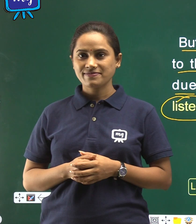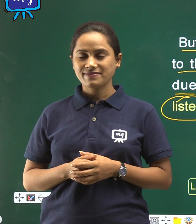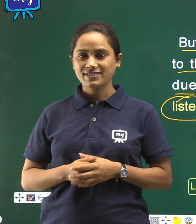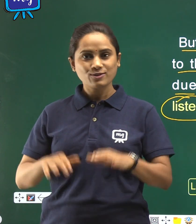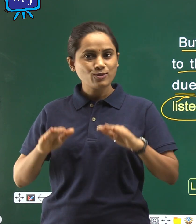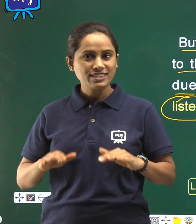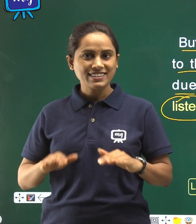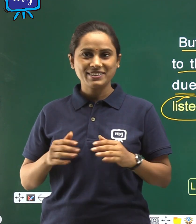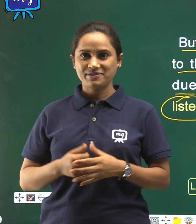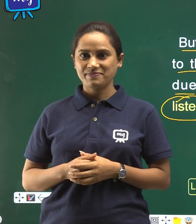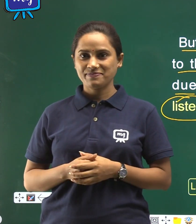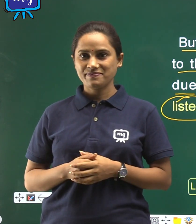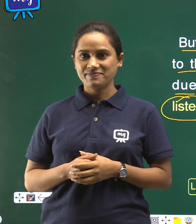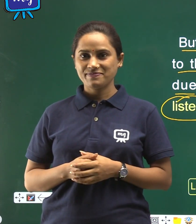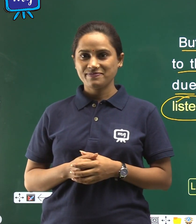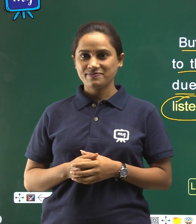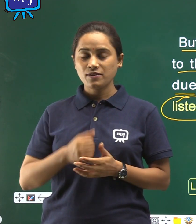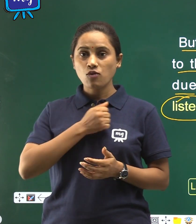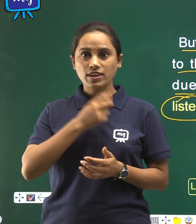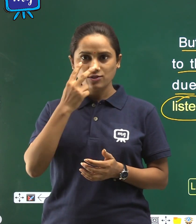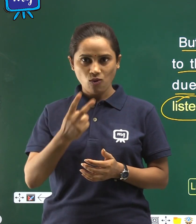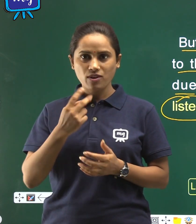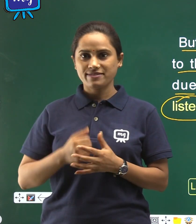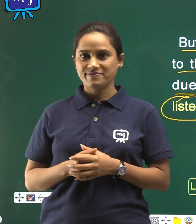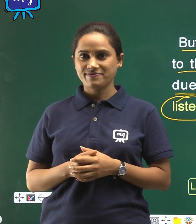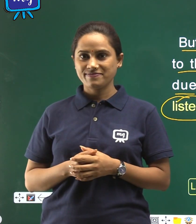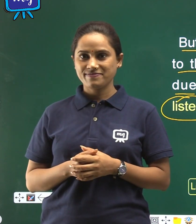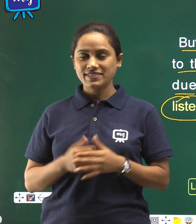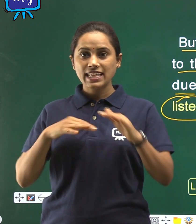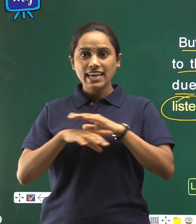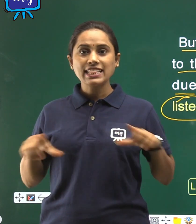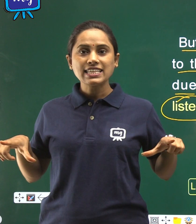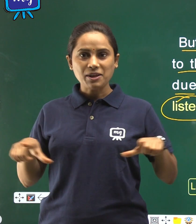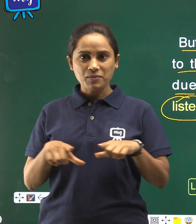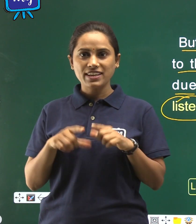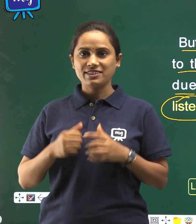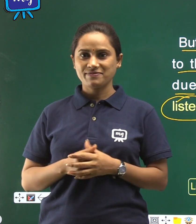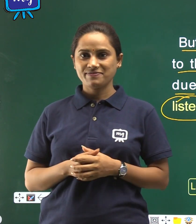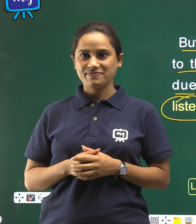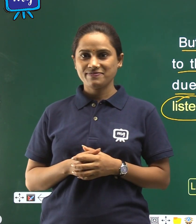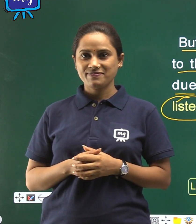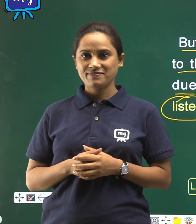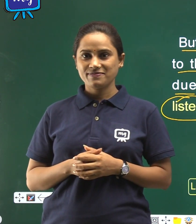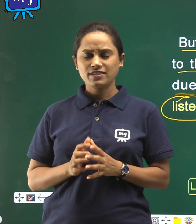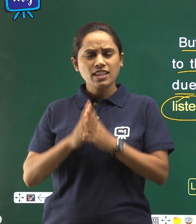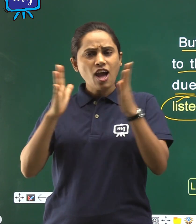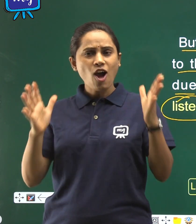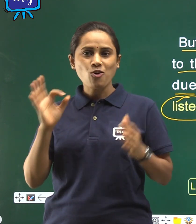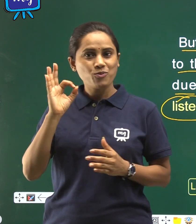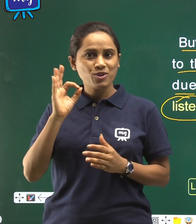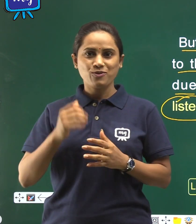So children, we saw in the summary how beautifully